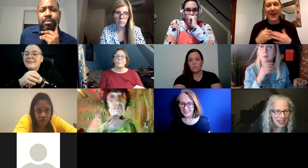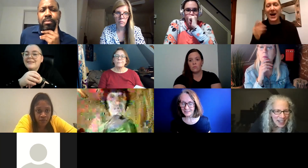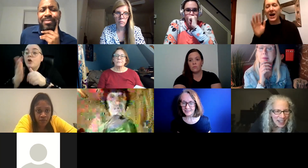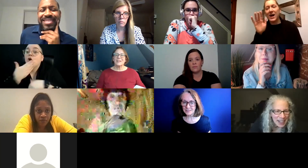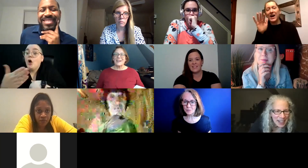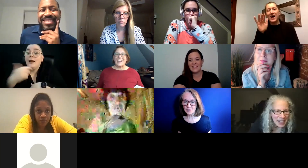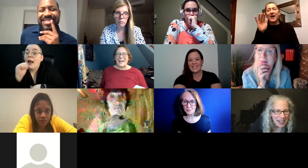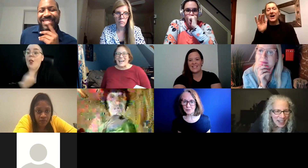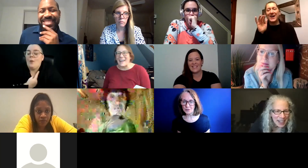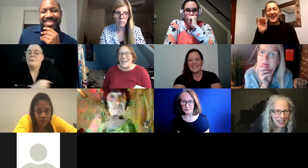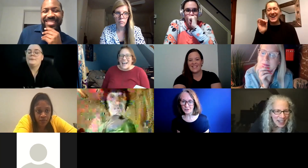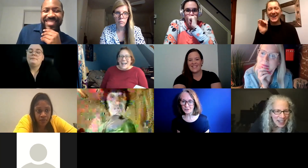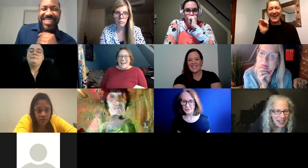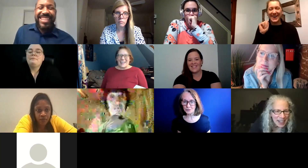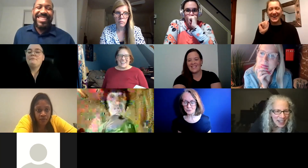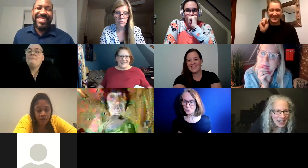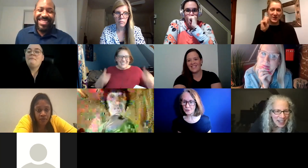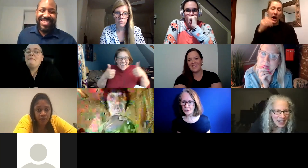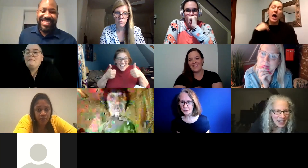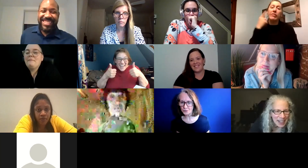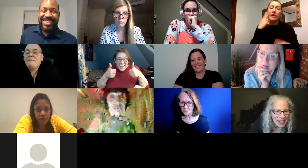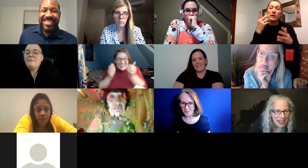It's going to become clear that I talk a lot too. You are not alone, Rain.